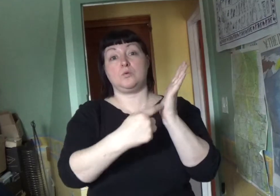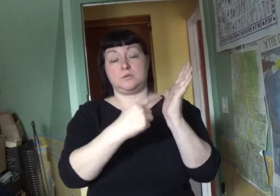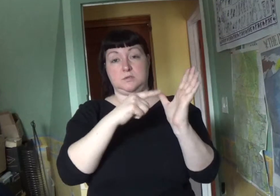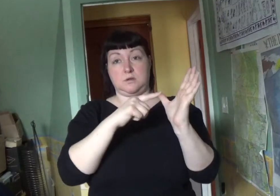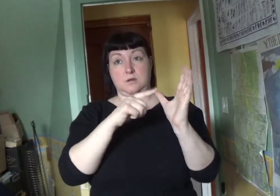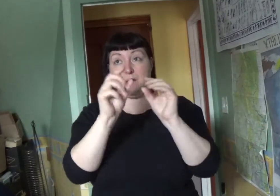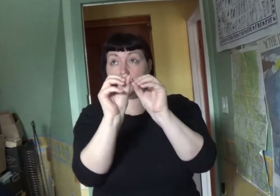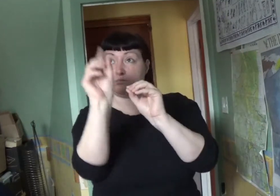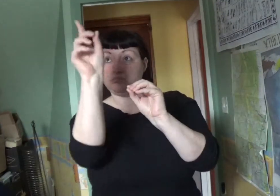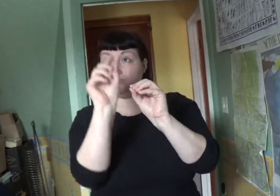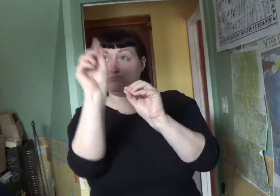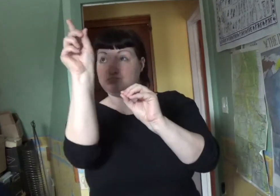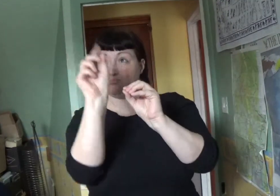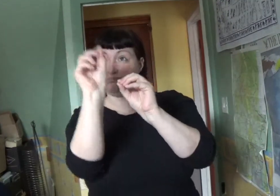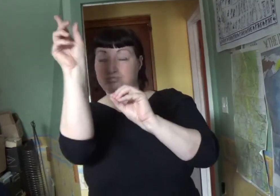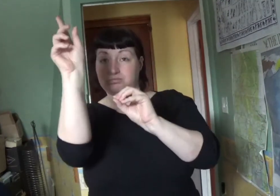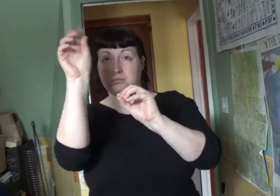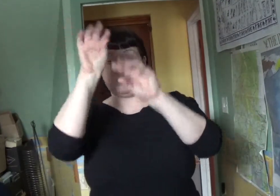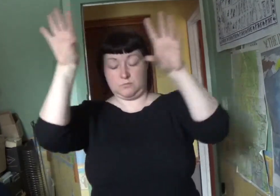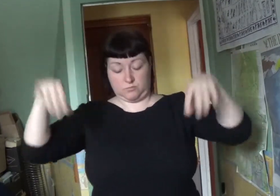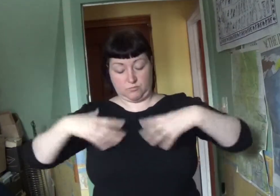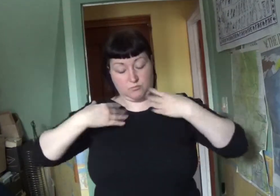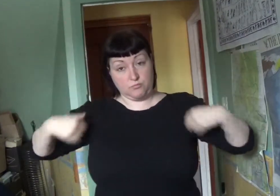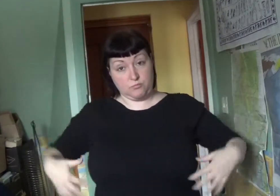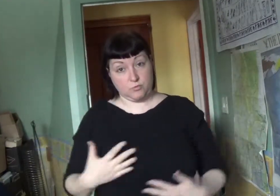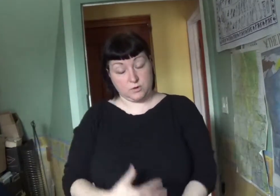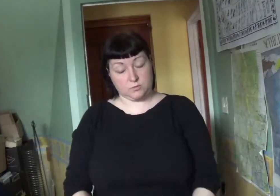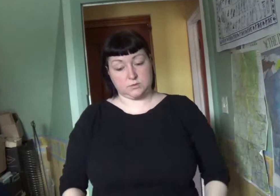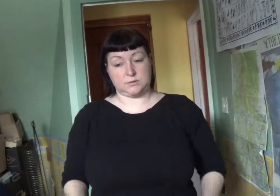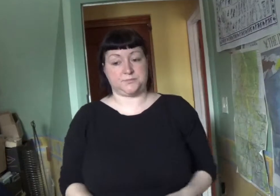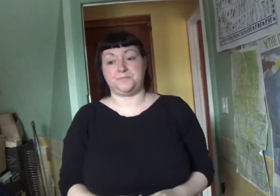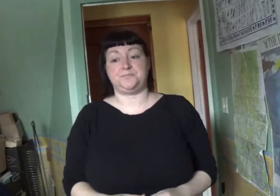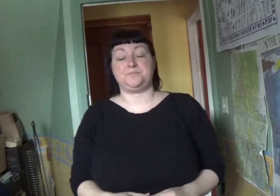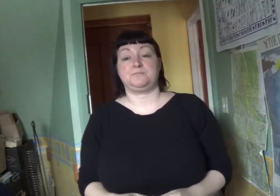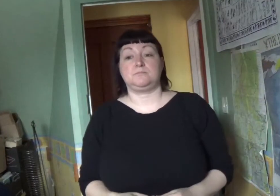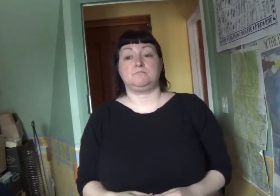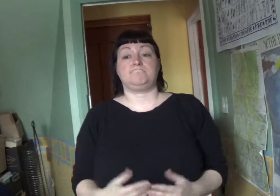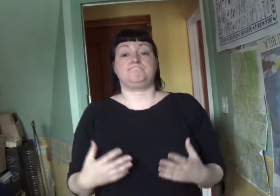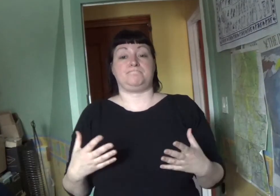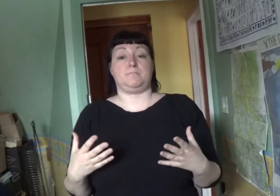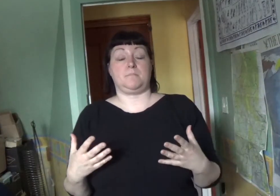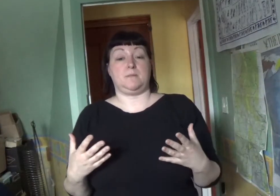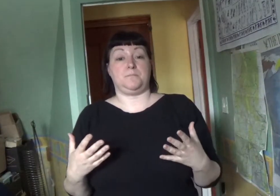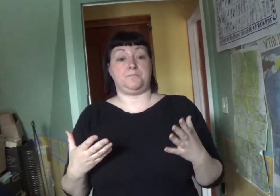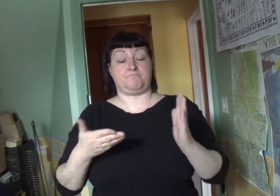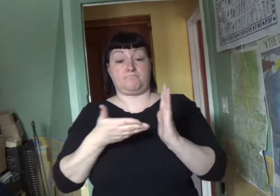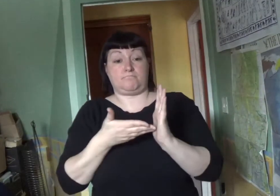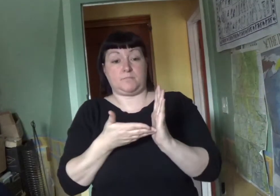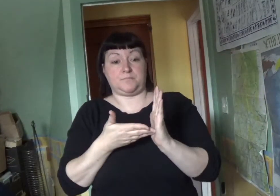of wriggly-looking little blood vessels all over the heart. And what are these exactly? I mean, you've got red ones and